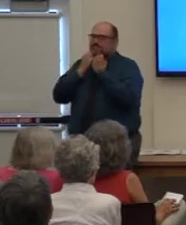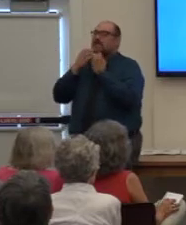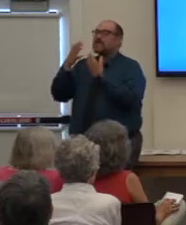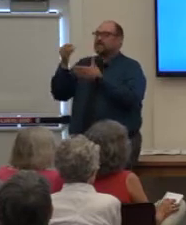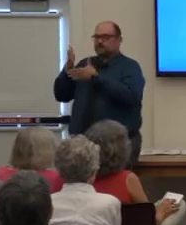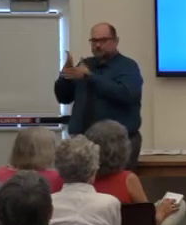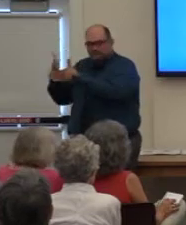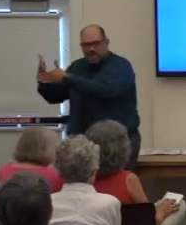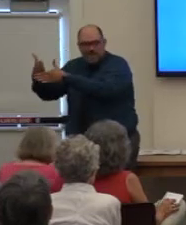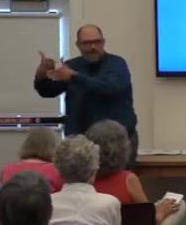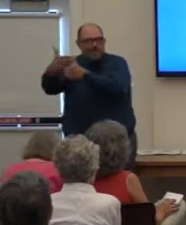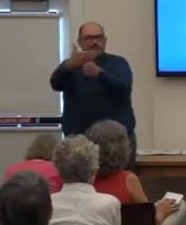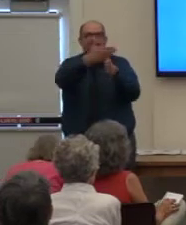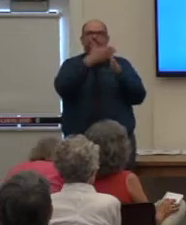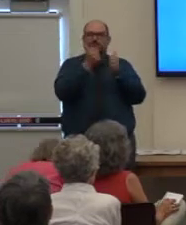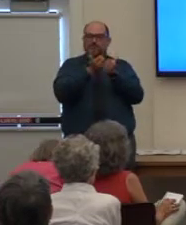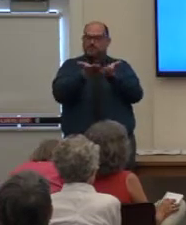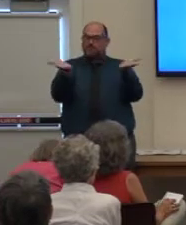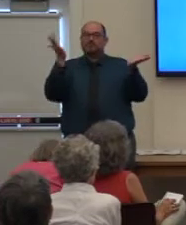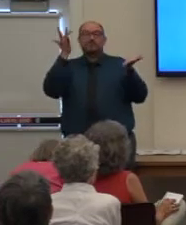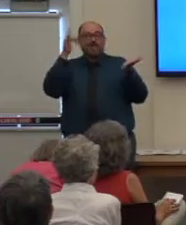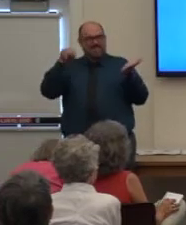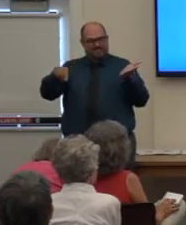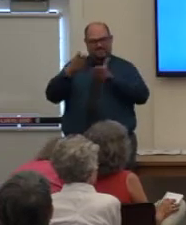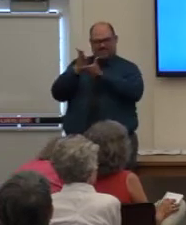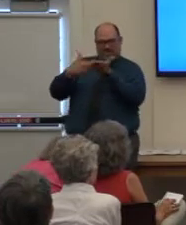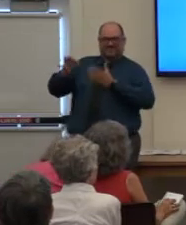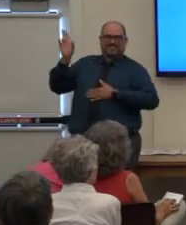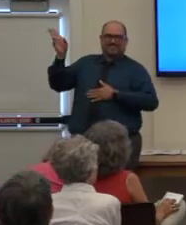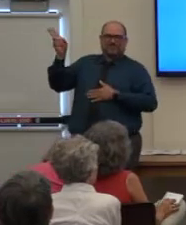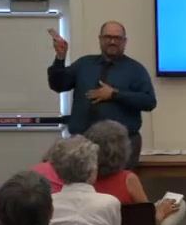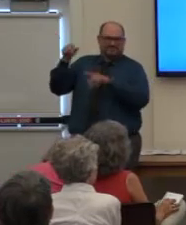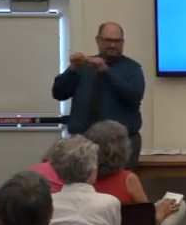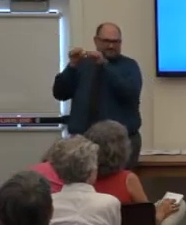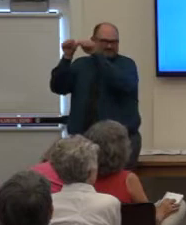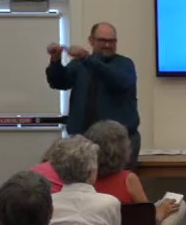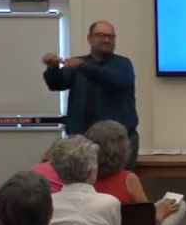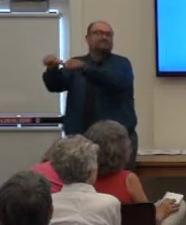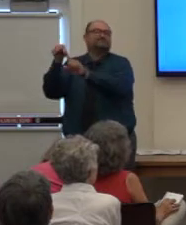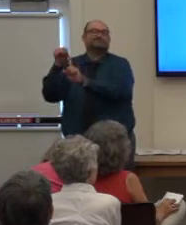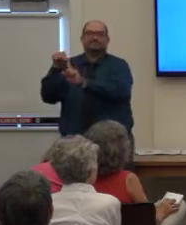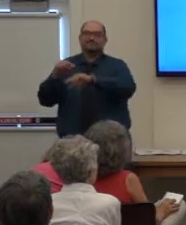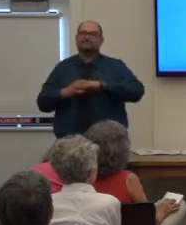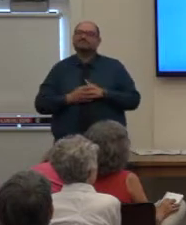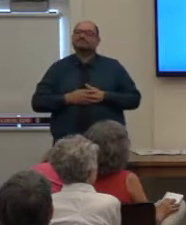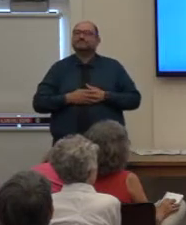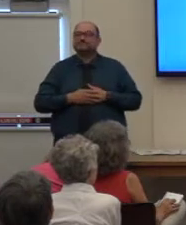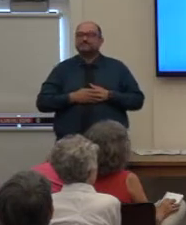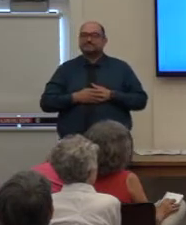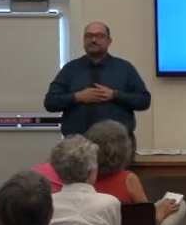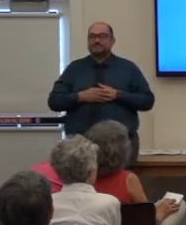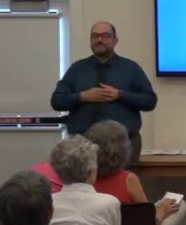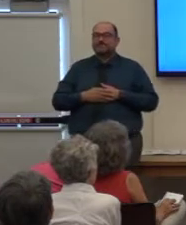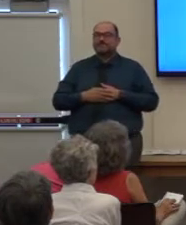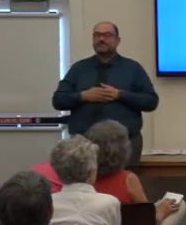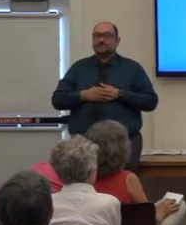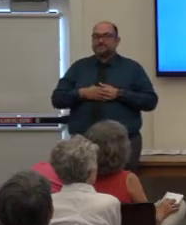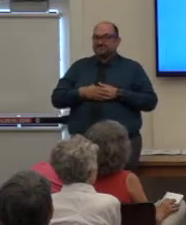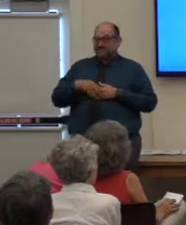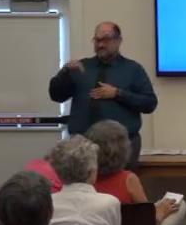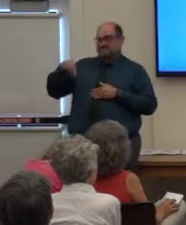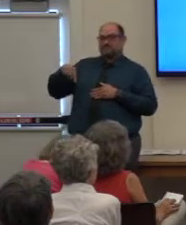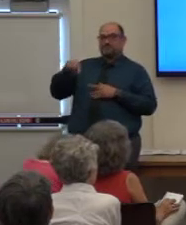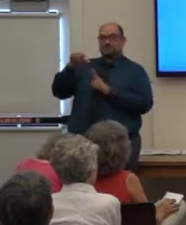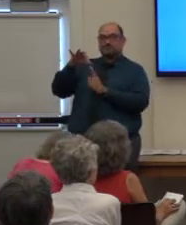deaf community that once resided here, it was important to the community, and it's